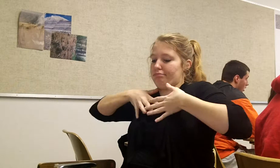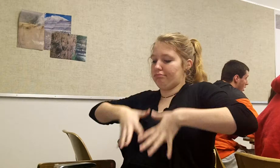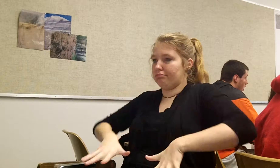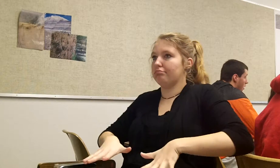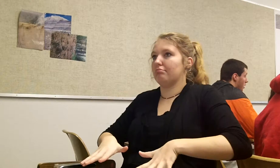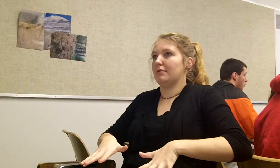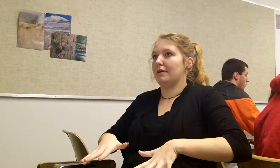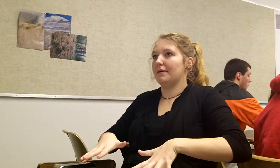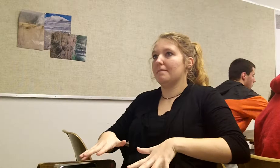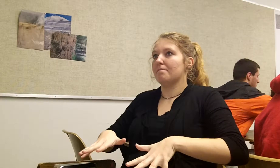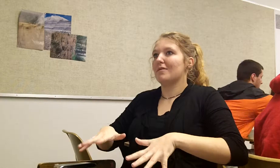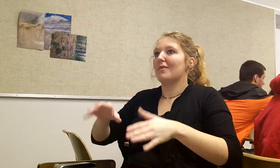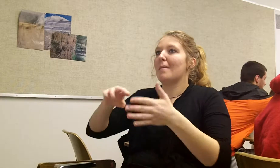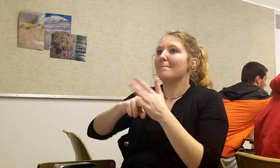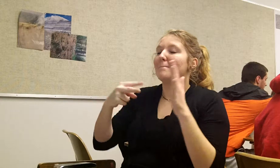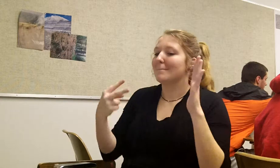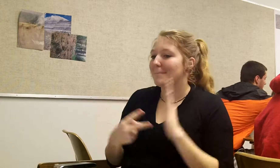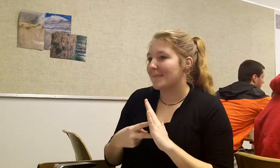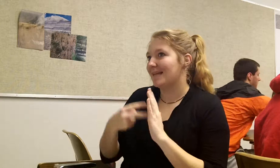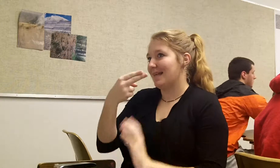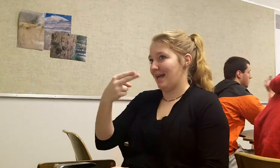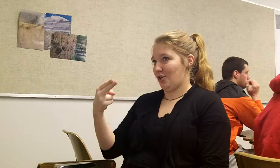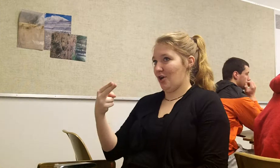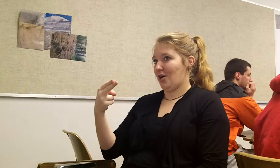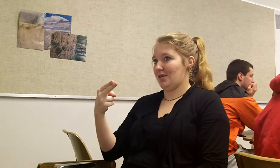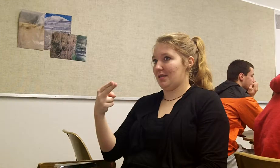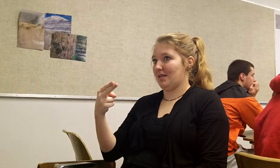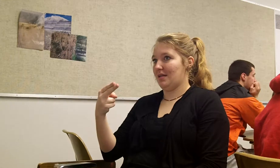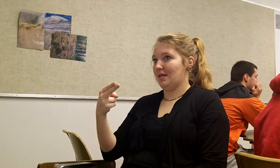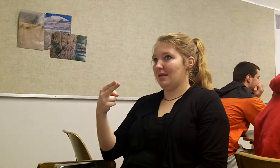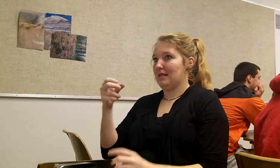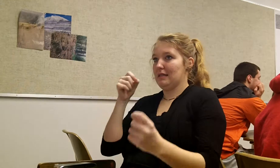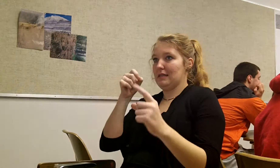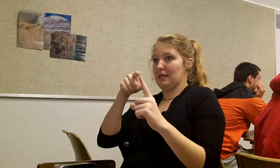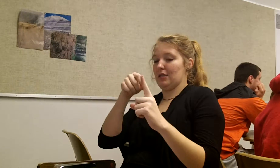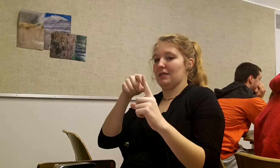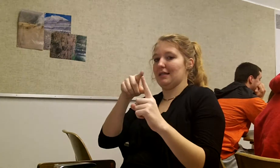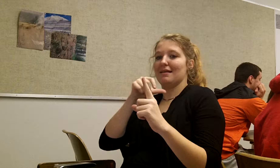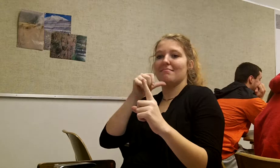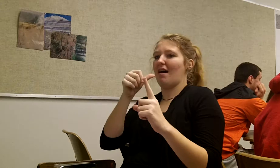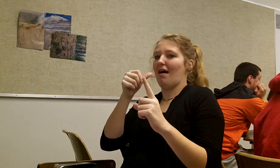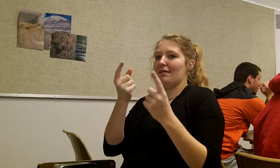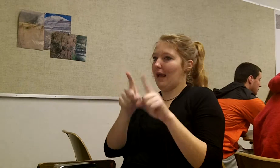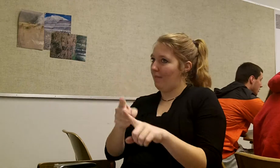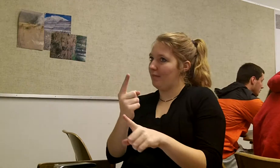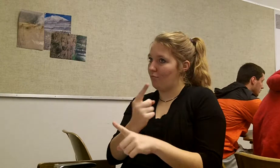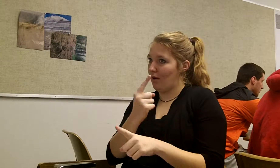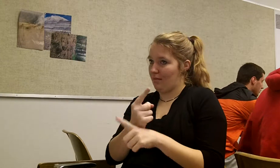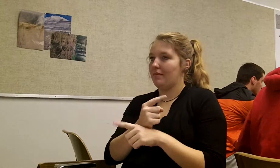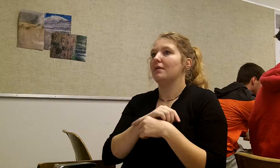that hedgehog signaling isn't working properly during embryonic and fetal development of the calf that's going to